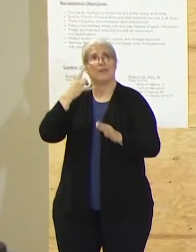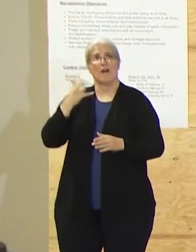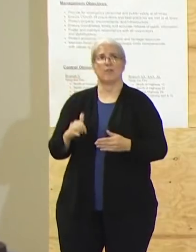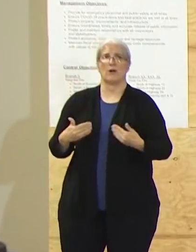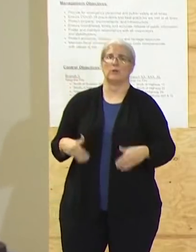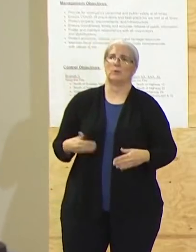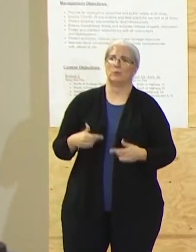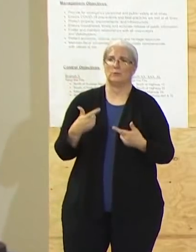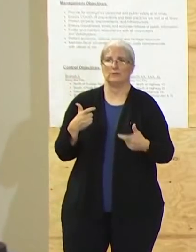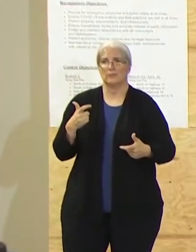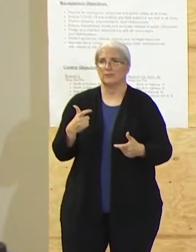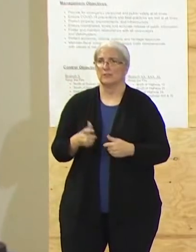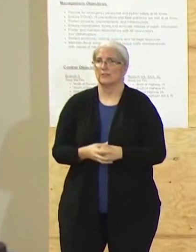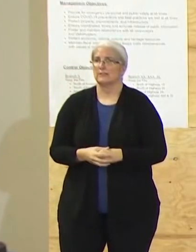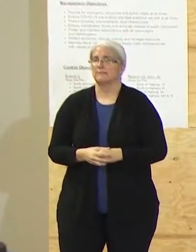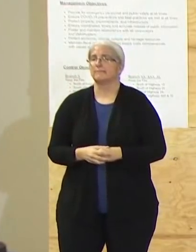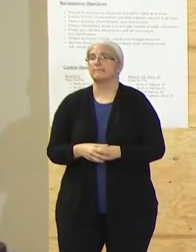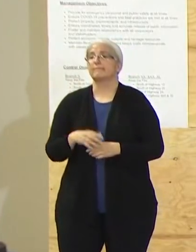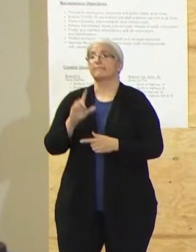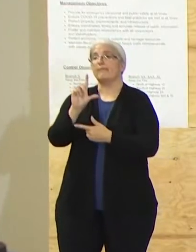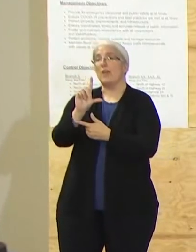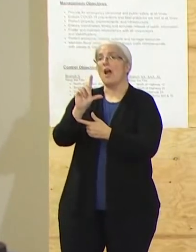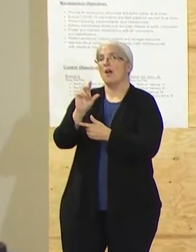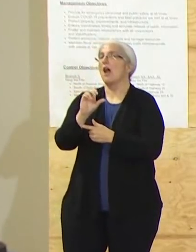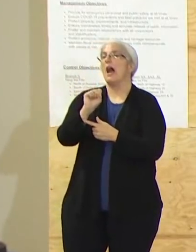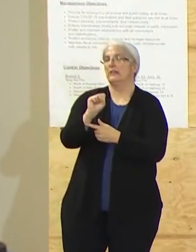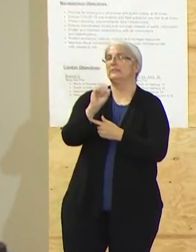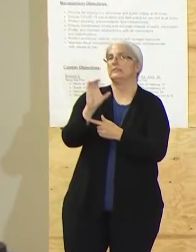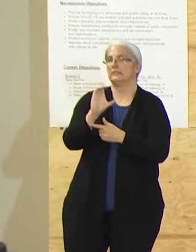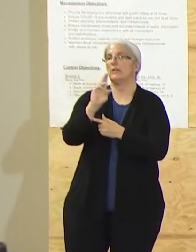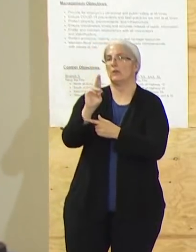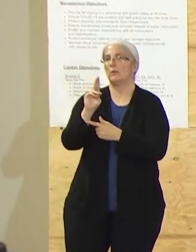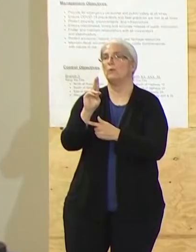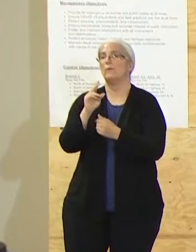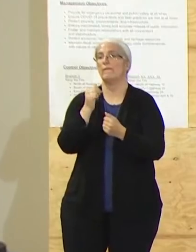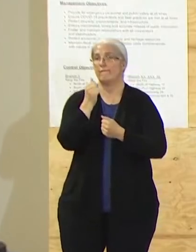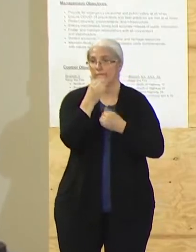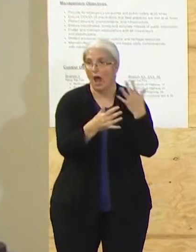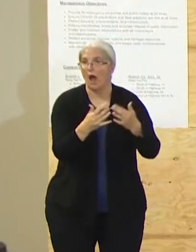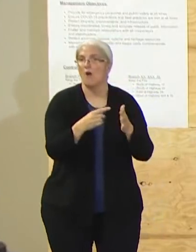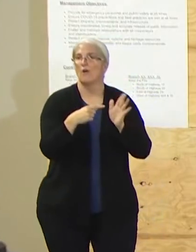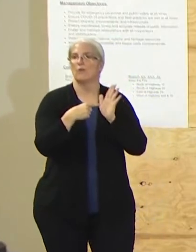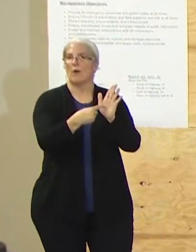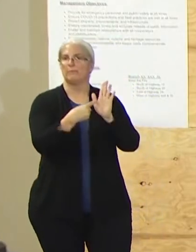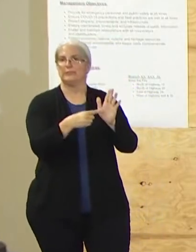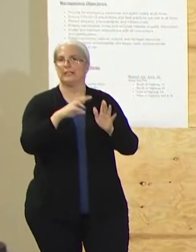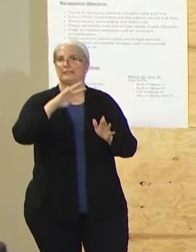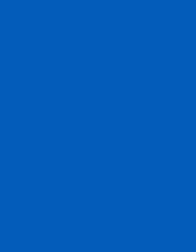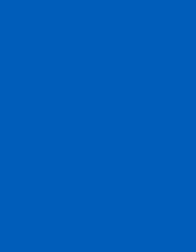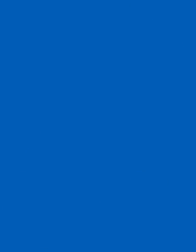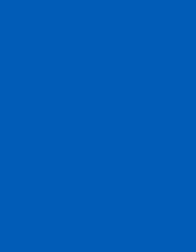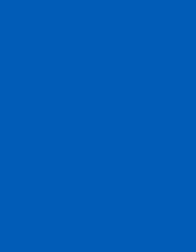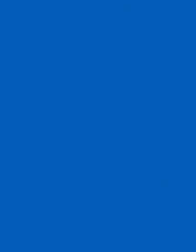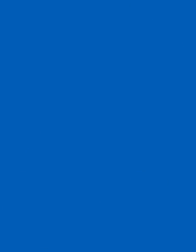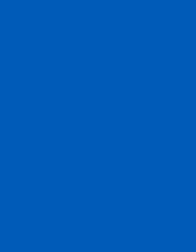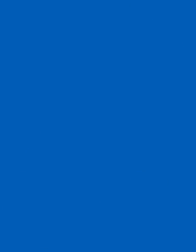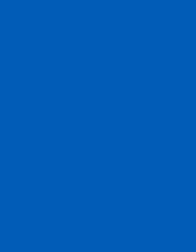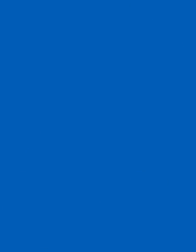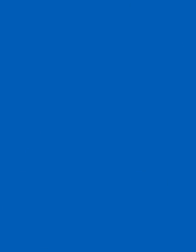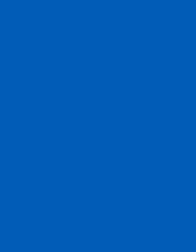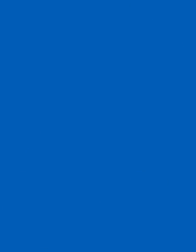largest. The complex at SCU represents the 7th largest that the state has ever had to battle.